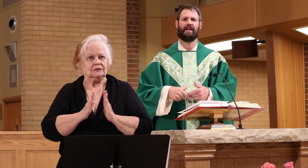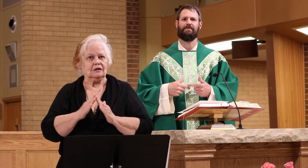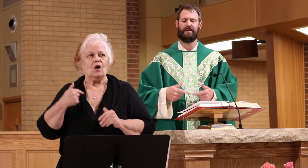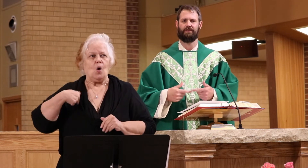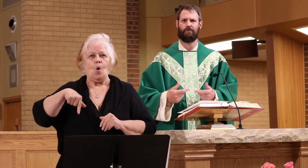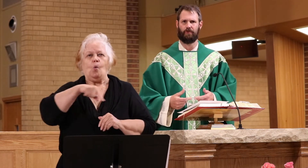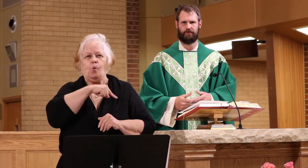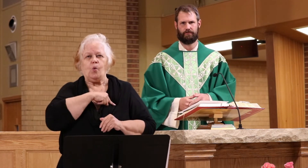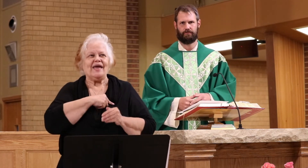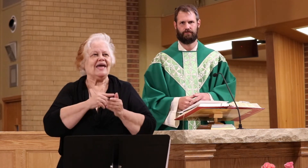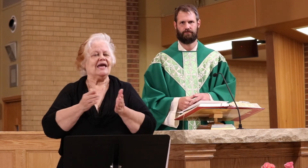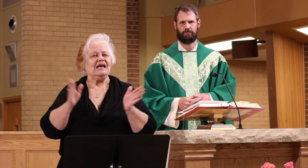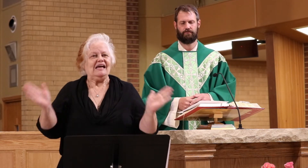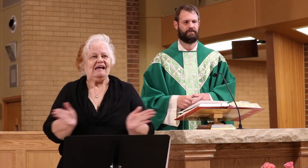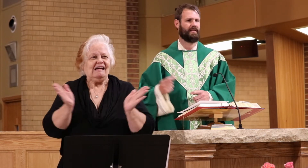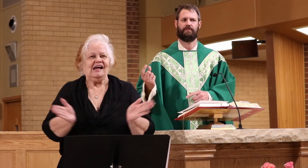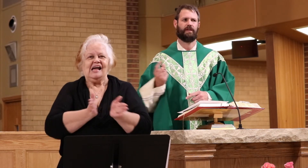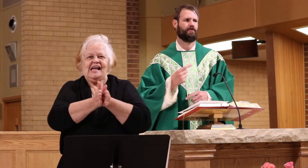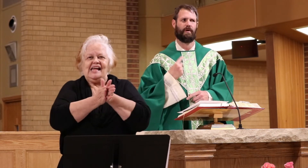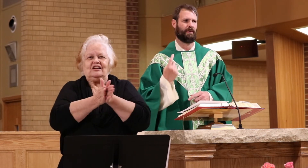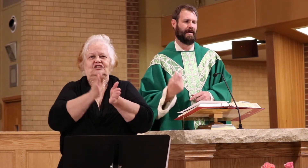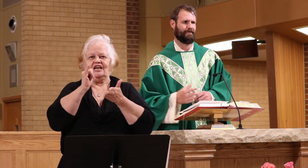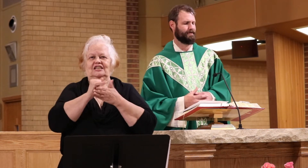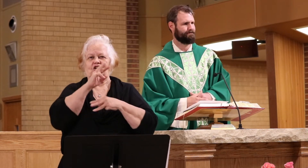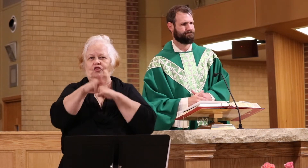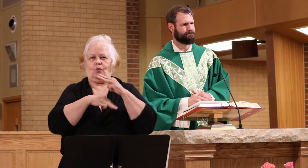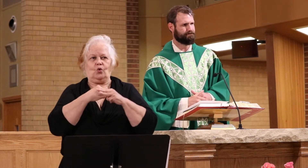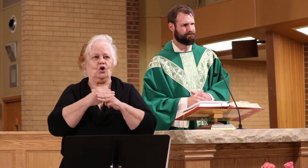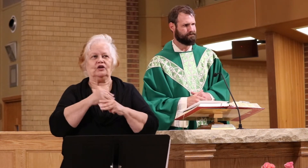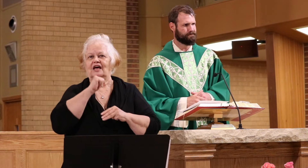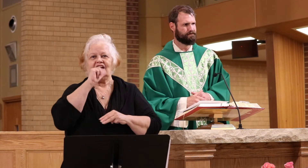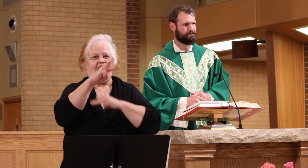We animate the world, not the other way around.